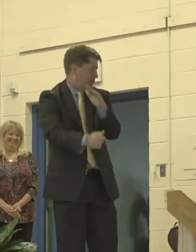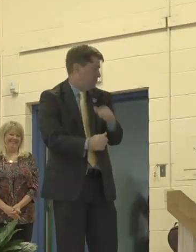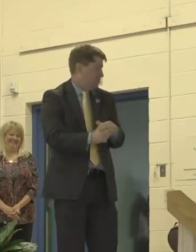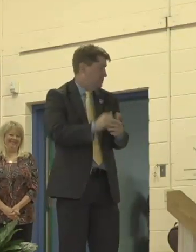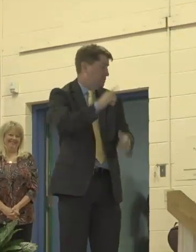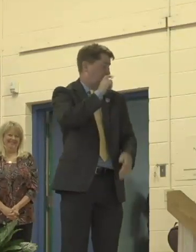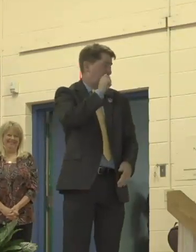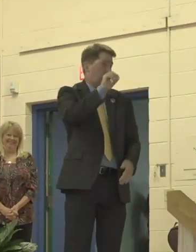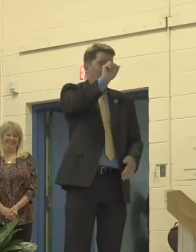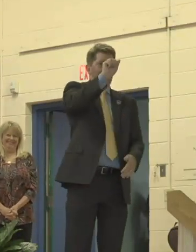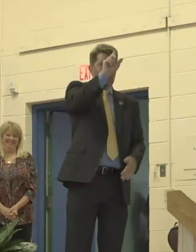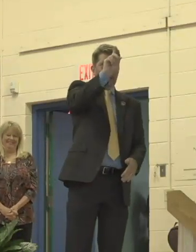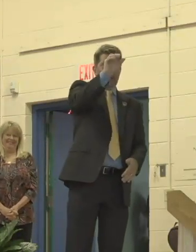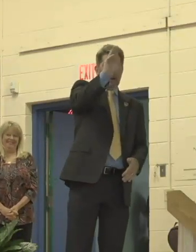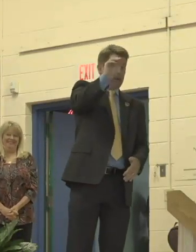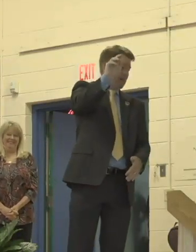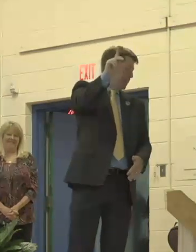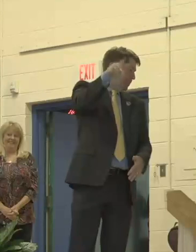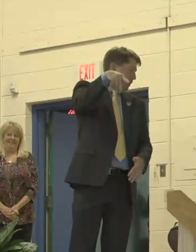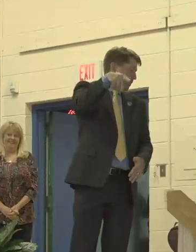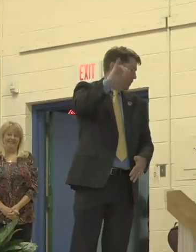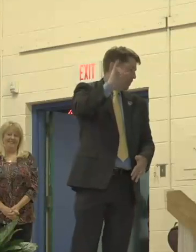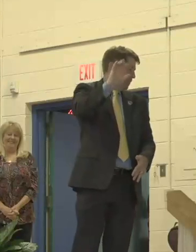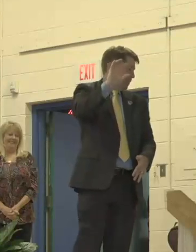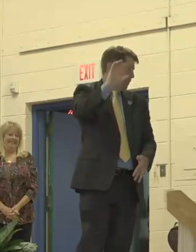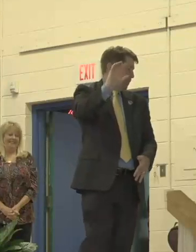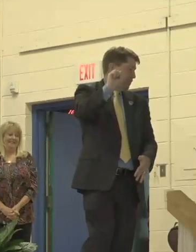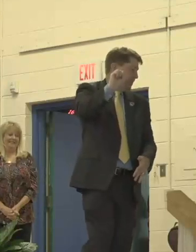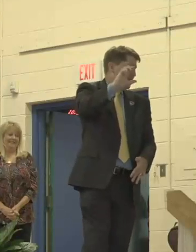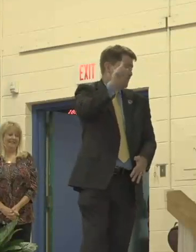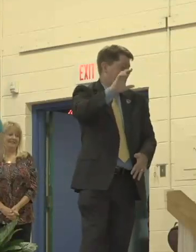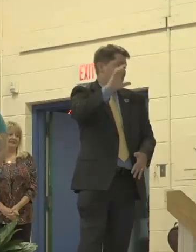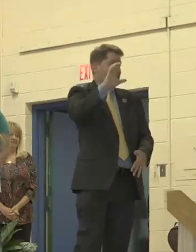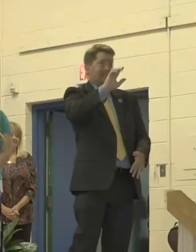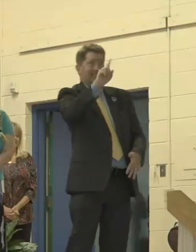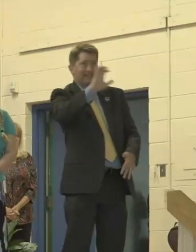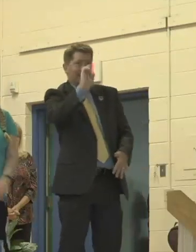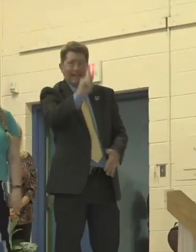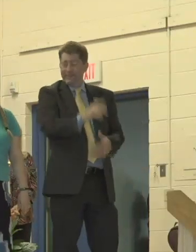doing great at math. This award goes to Adam Piszczek.